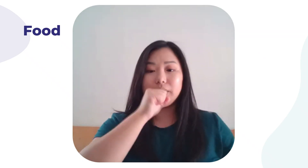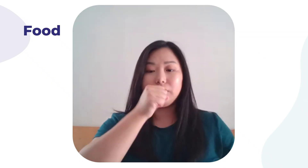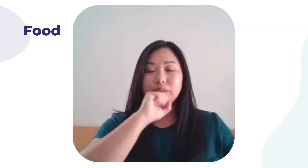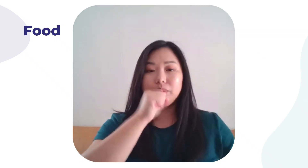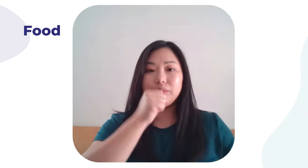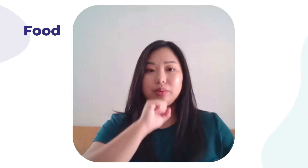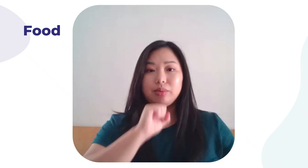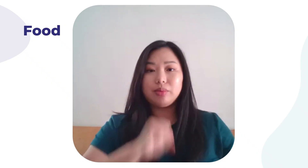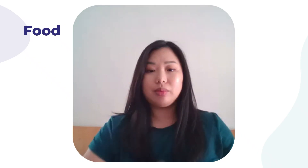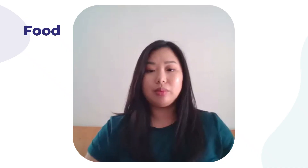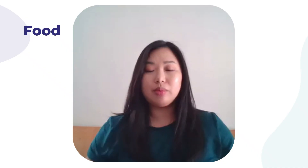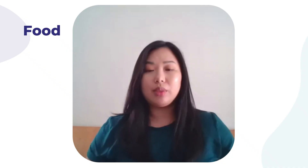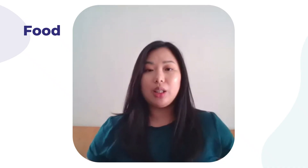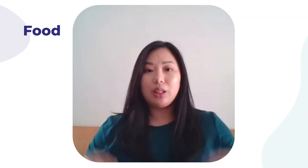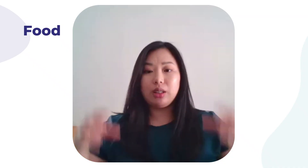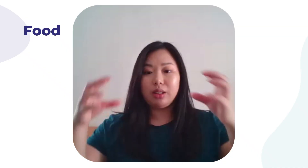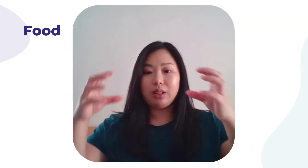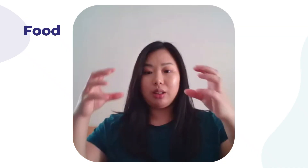Carrot.